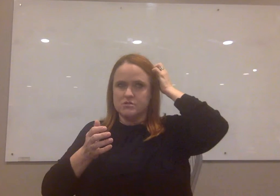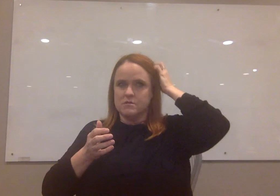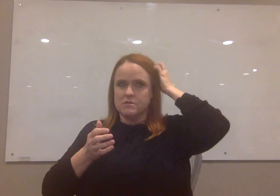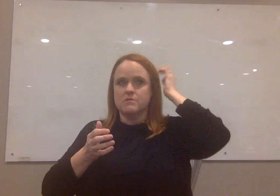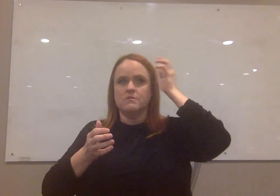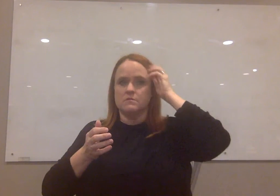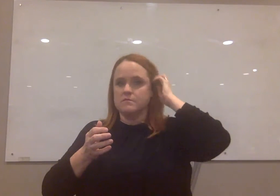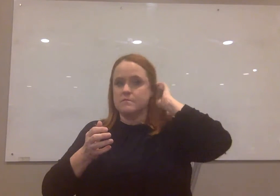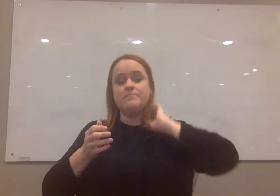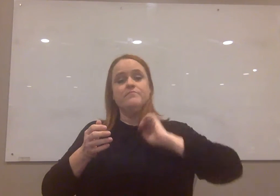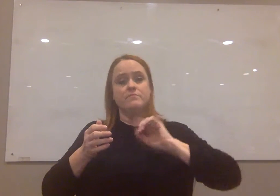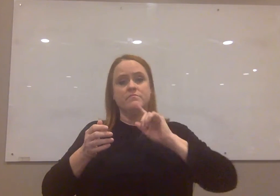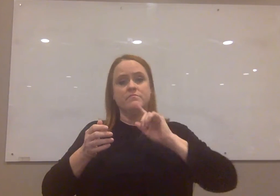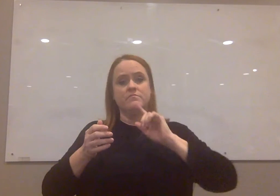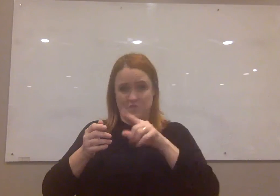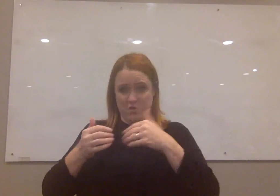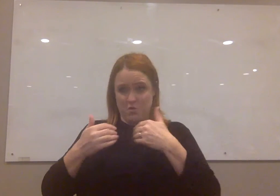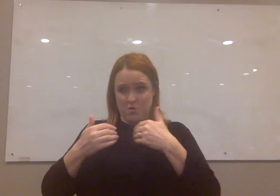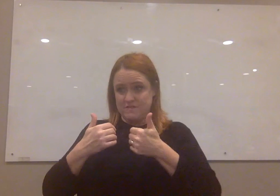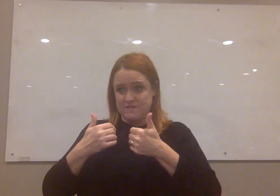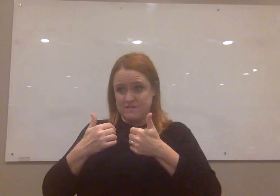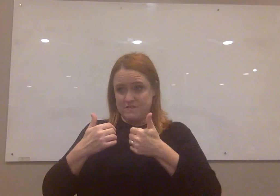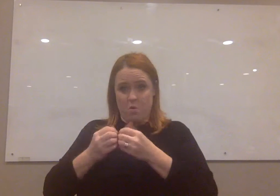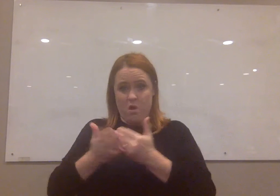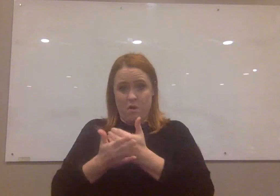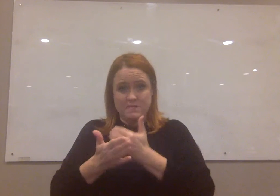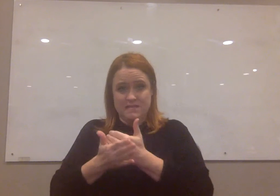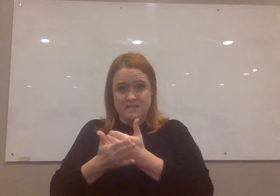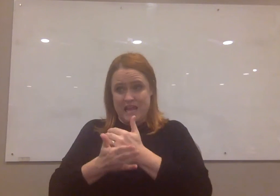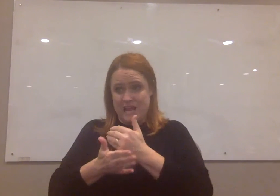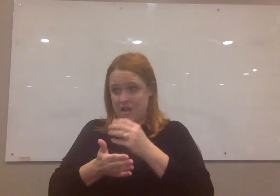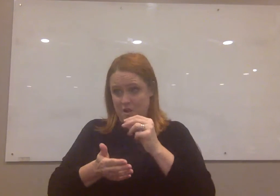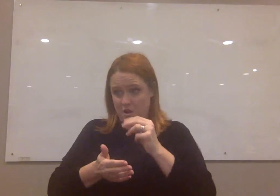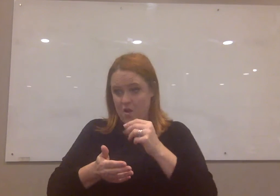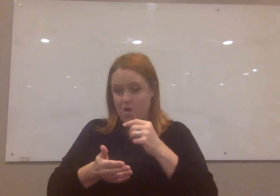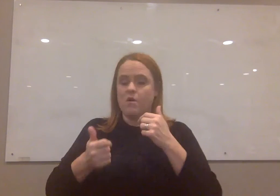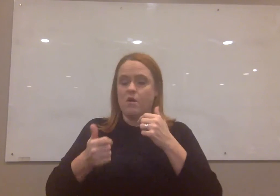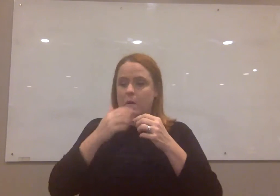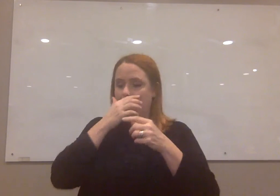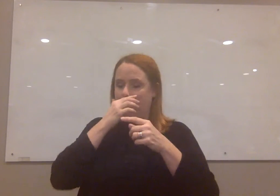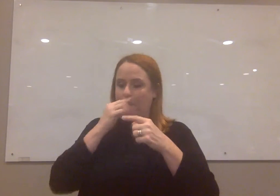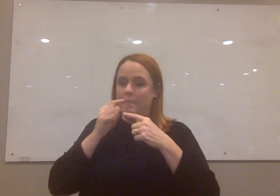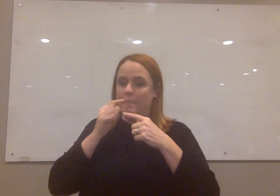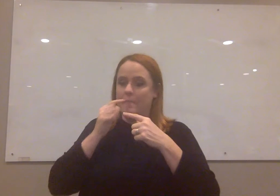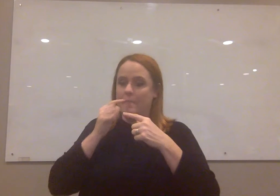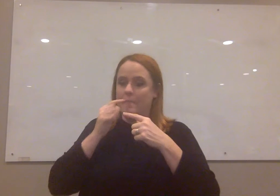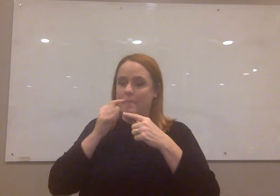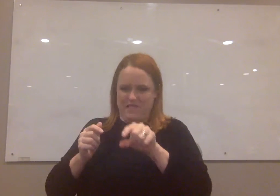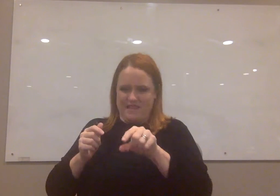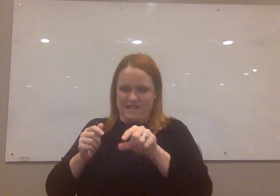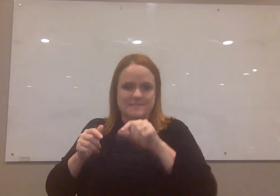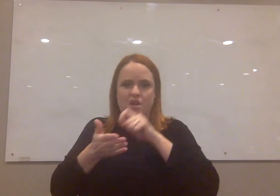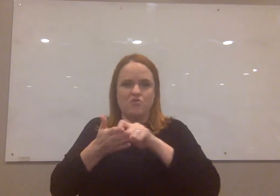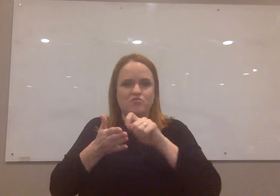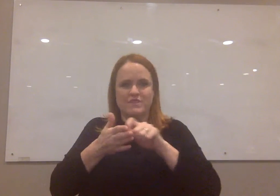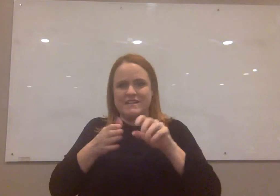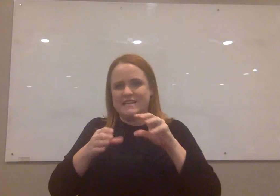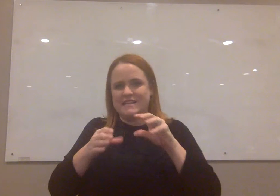I'm good. Otherwise, oh yeah, throw that away, grab this thing that hasn't quite been written into the store yet. And that's how you can, if you